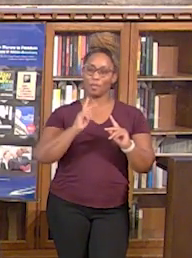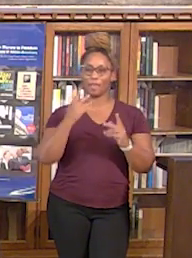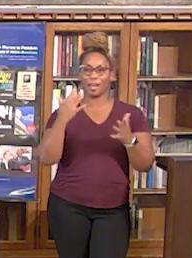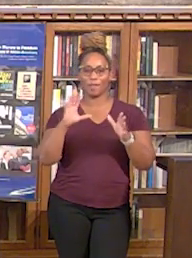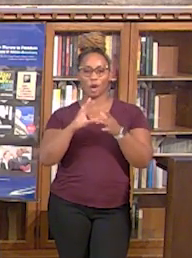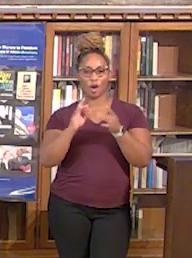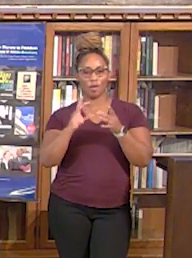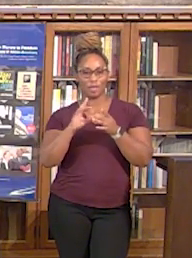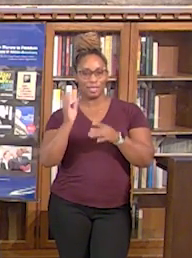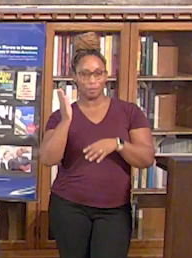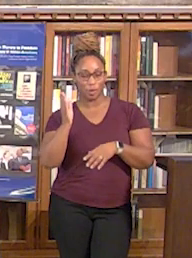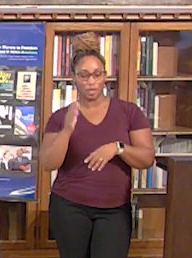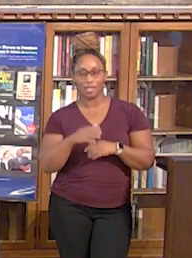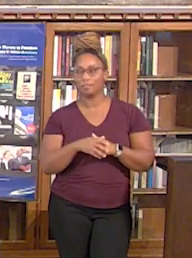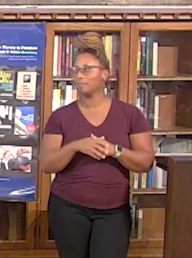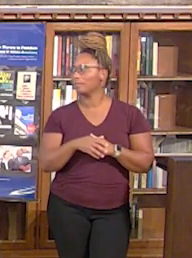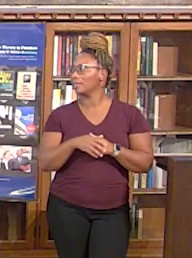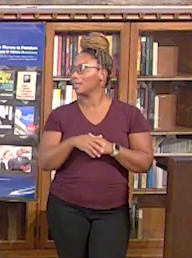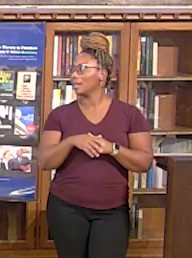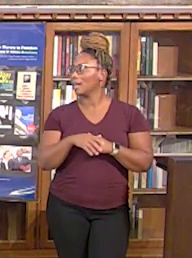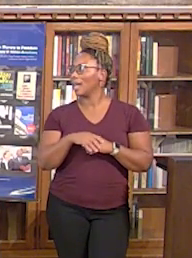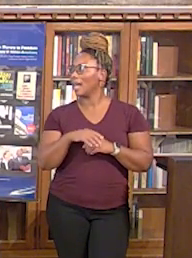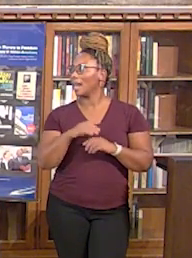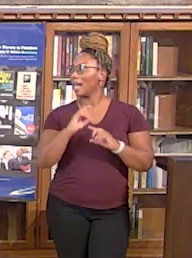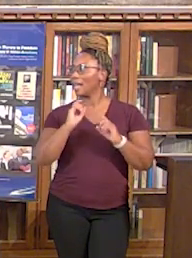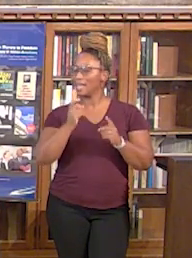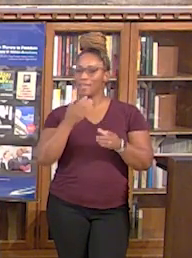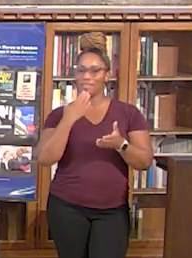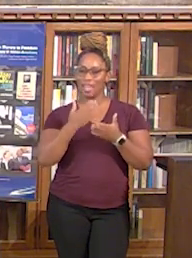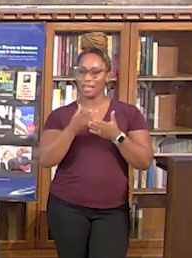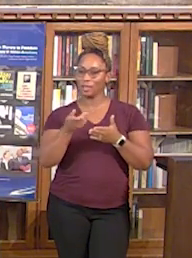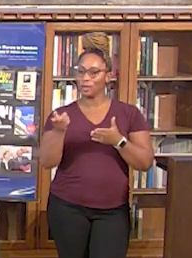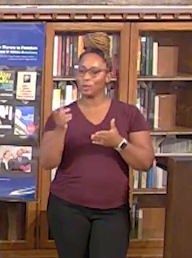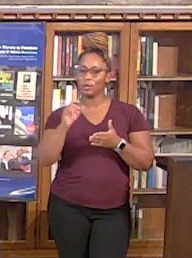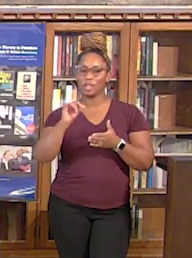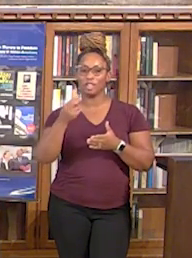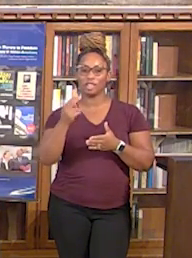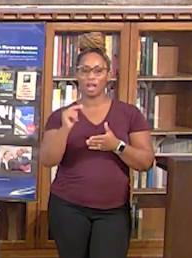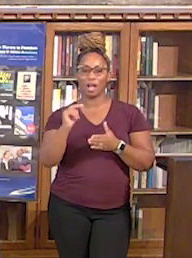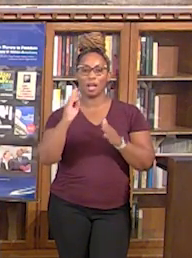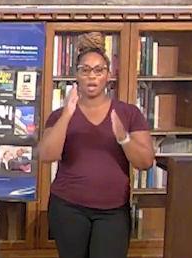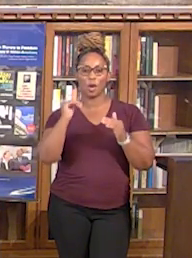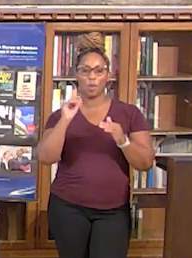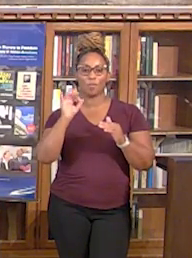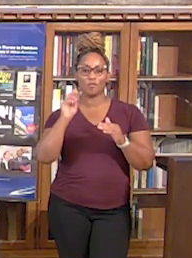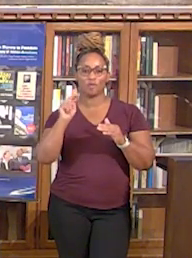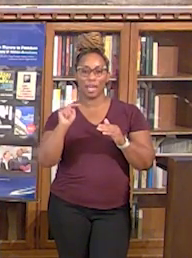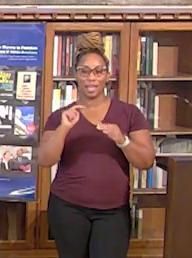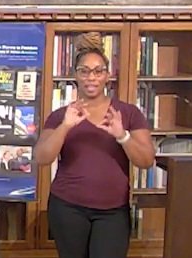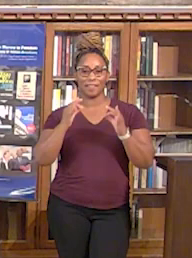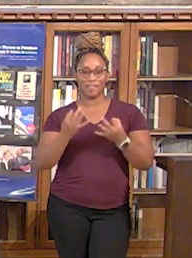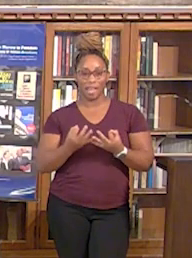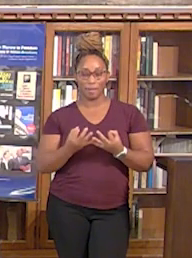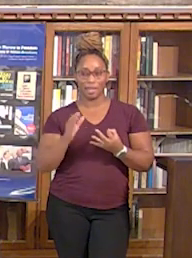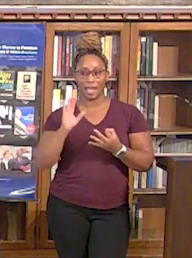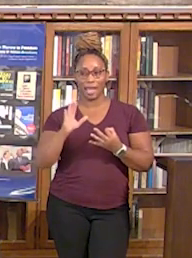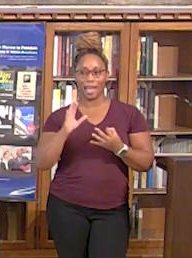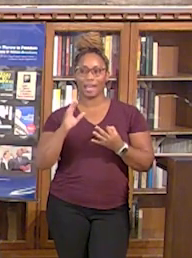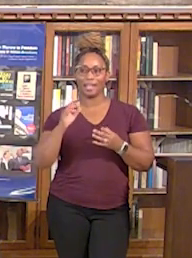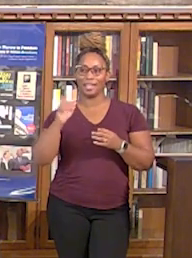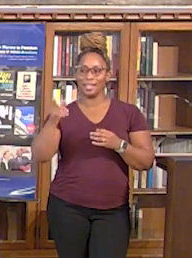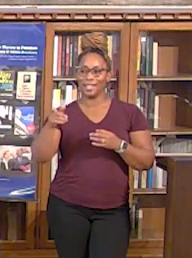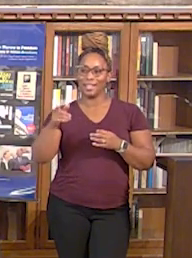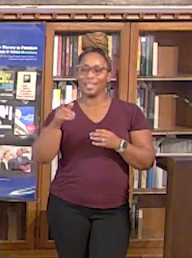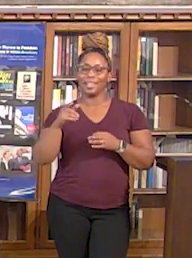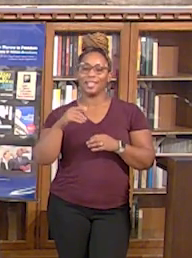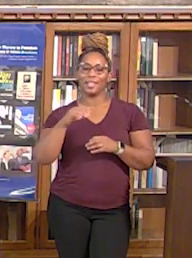spoken particularly thanks to the John hope Franklin family and to John hope Franklin's successor